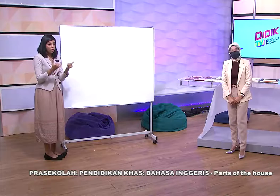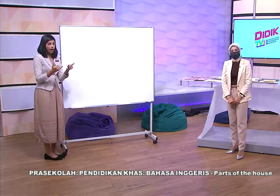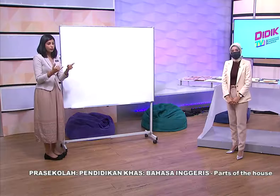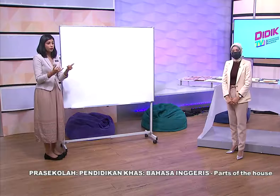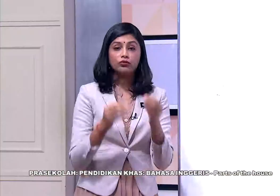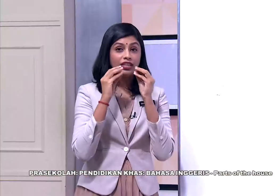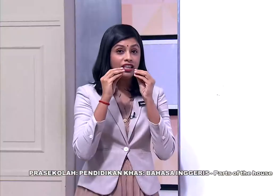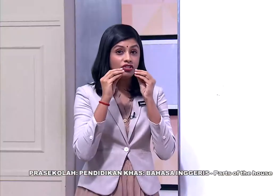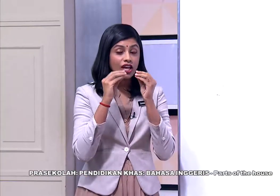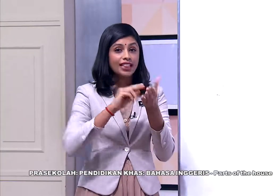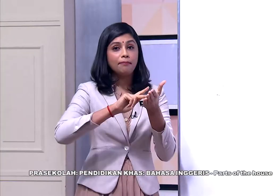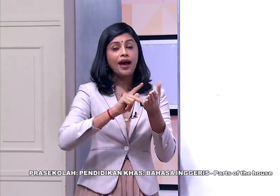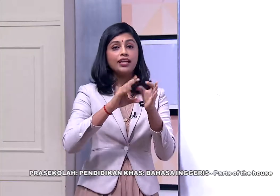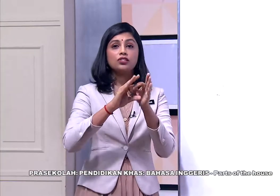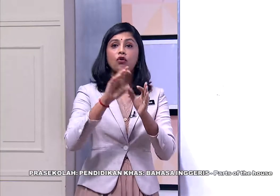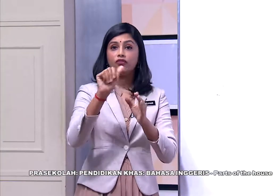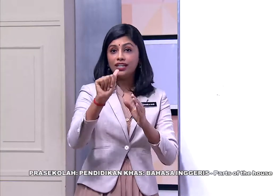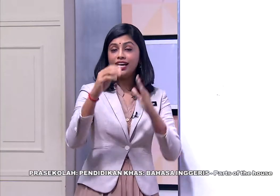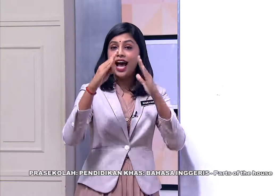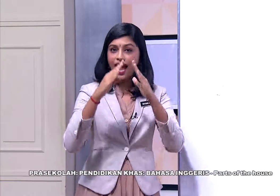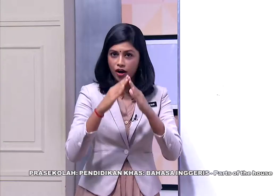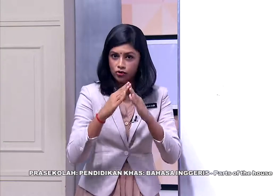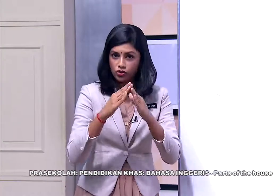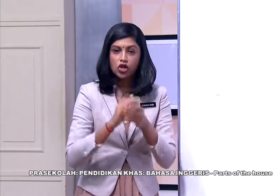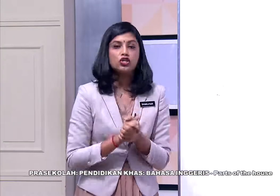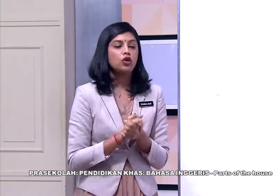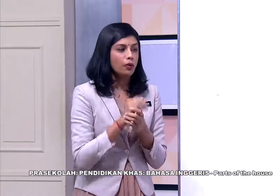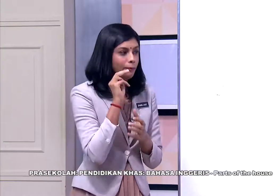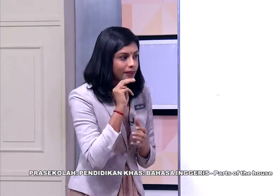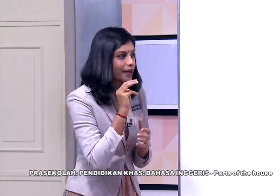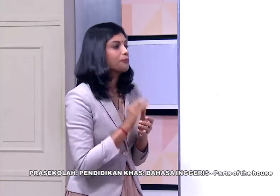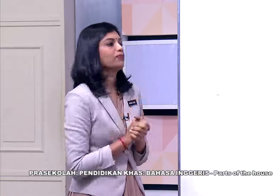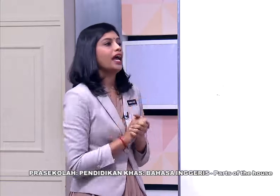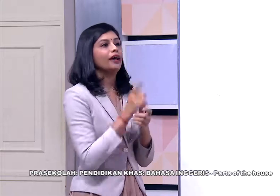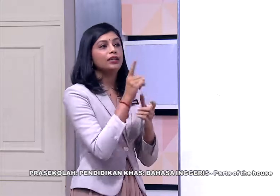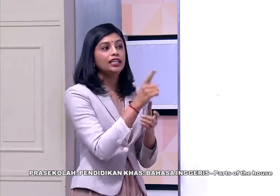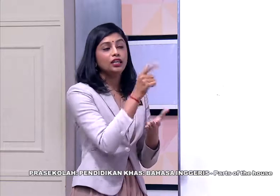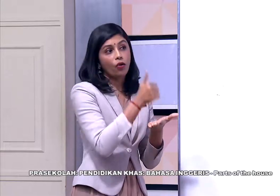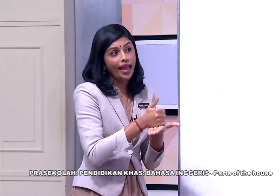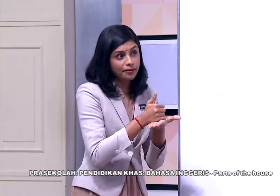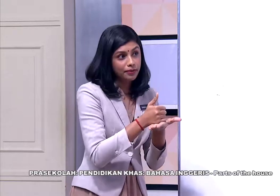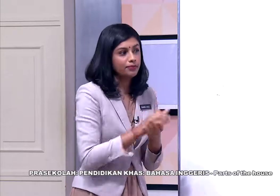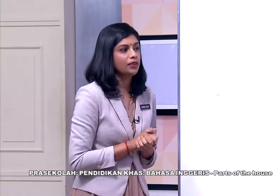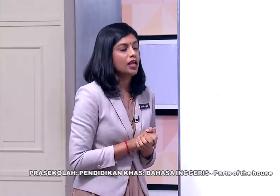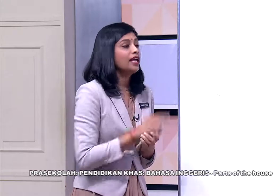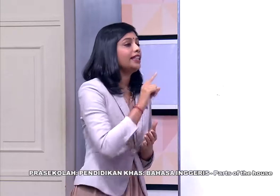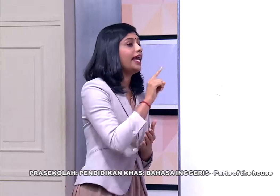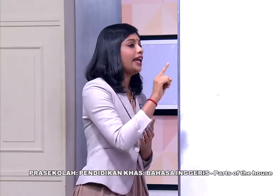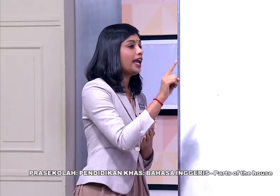I'm going to teach the parts of a house. So, Mira, I will need your help. There